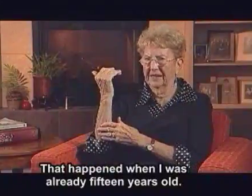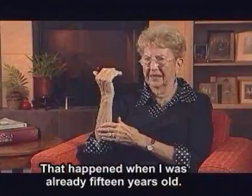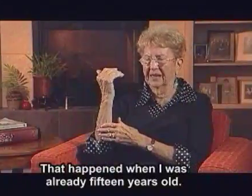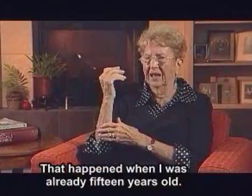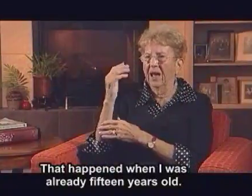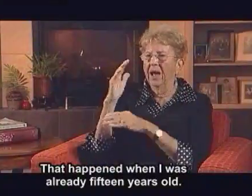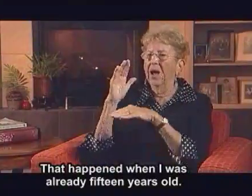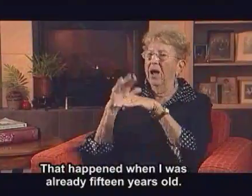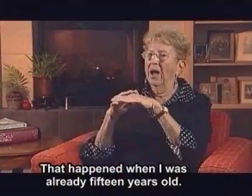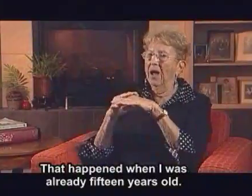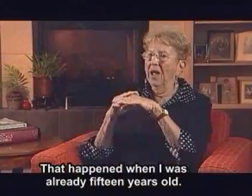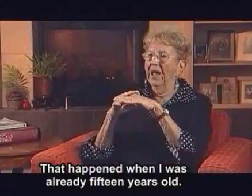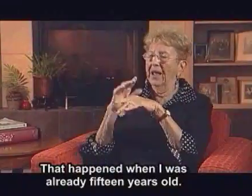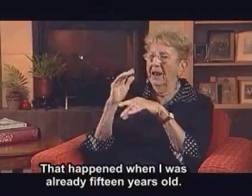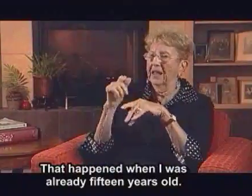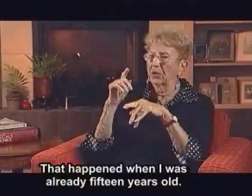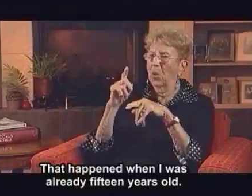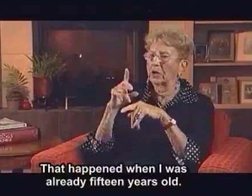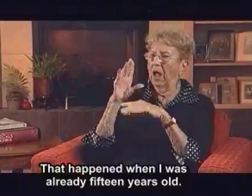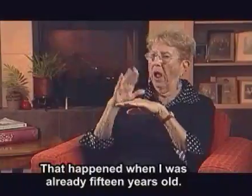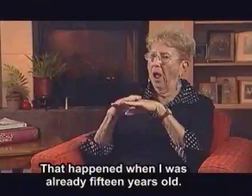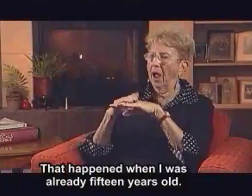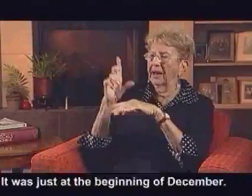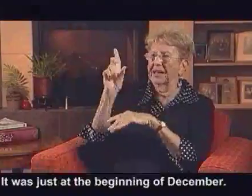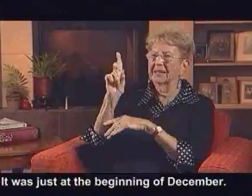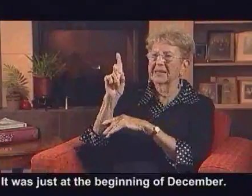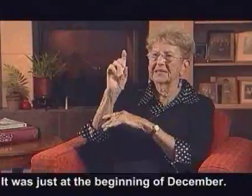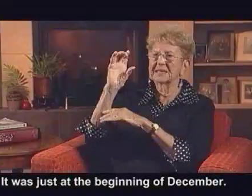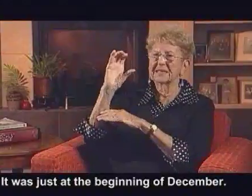That happened when I was already 15 years old.